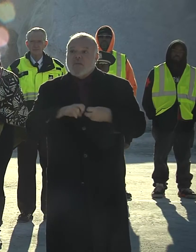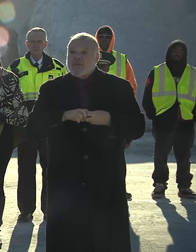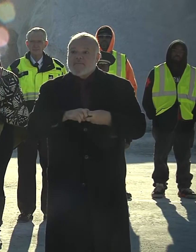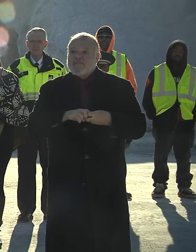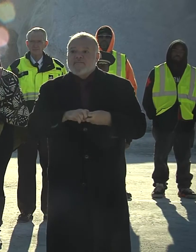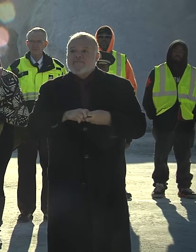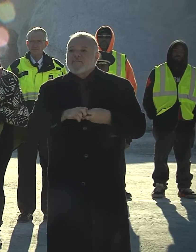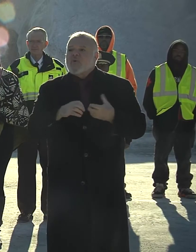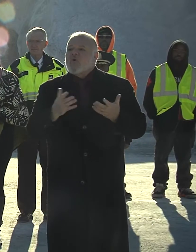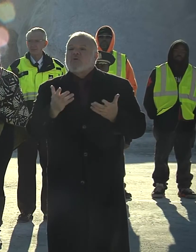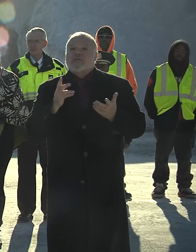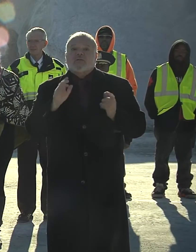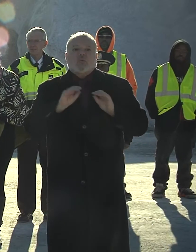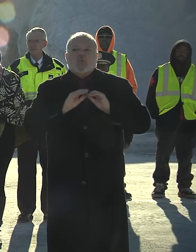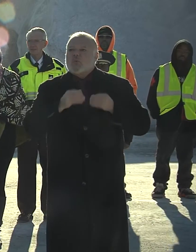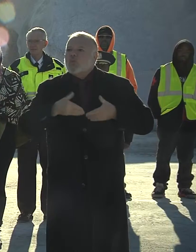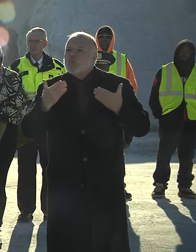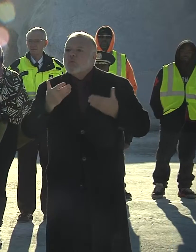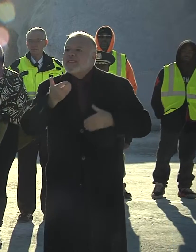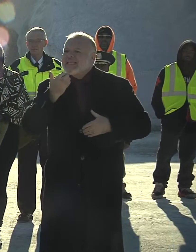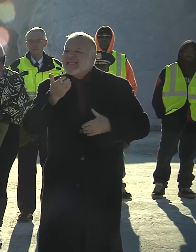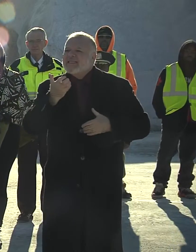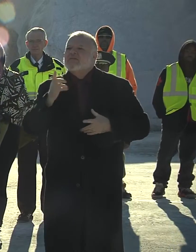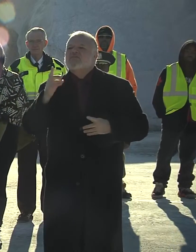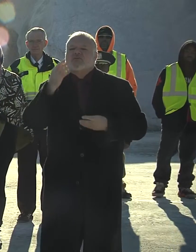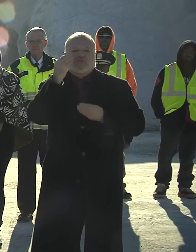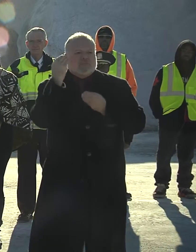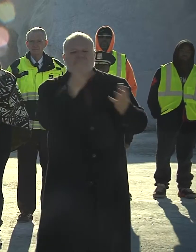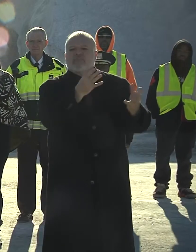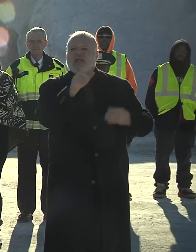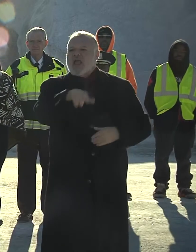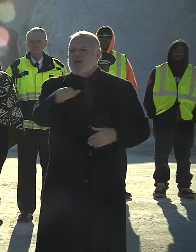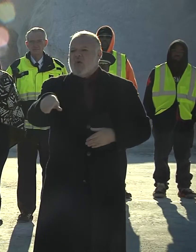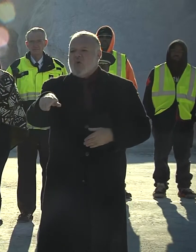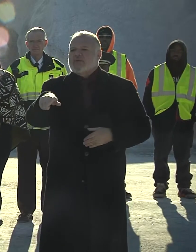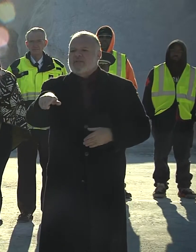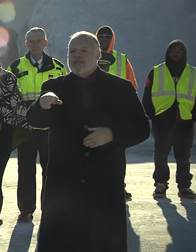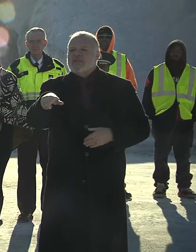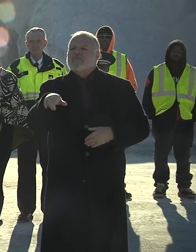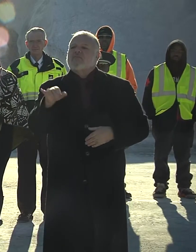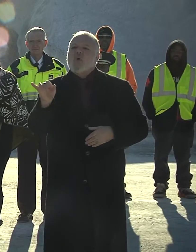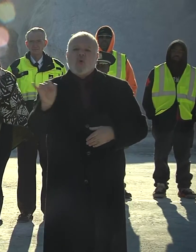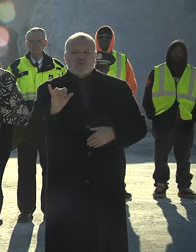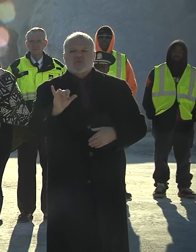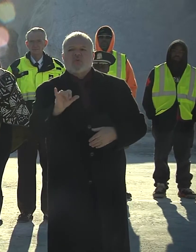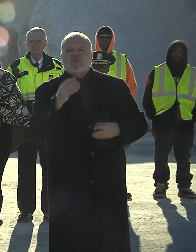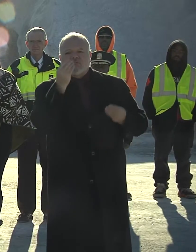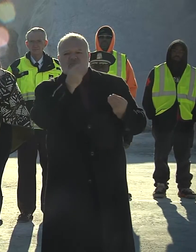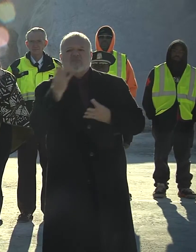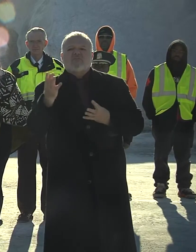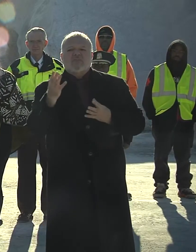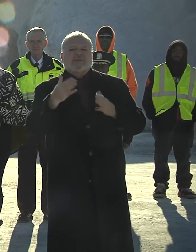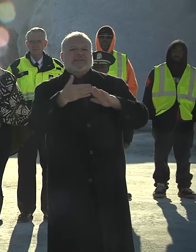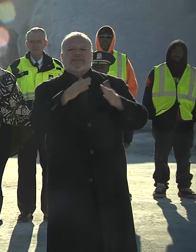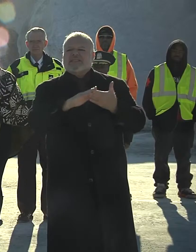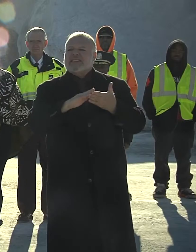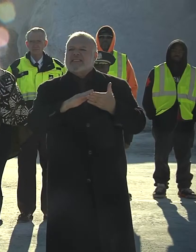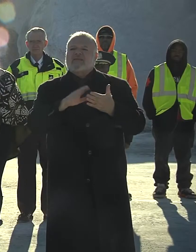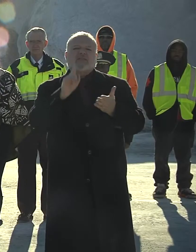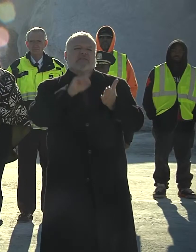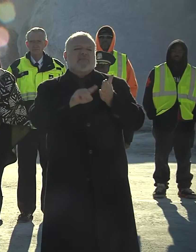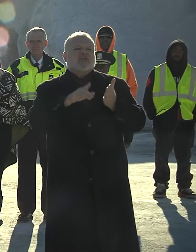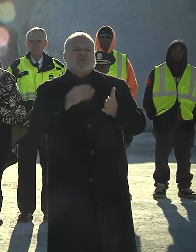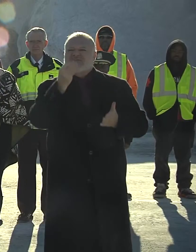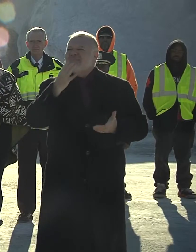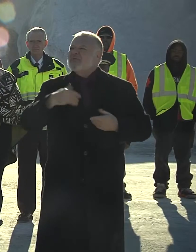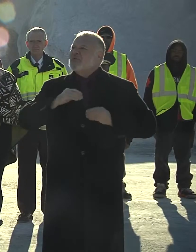your landlord or property manager immediately. And you can also reach out to the city's Inspectional Services Department by calling them